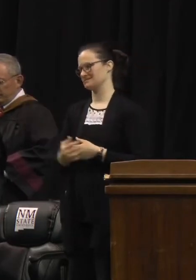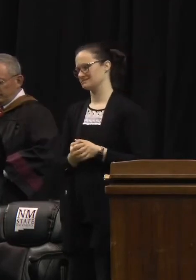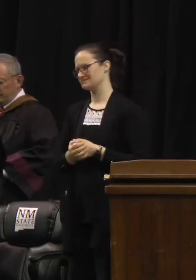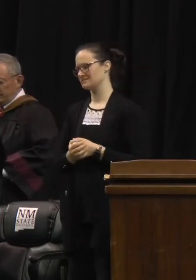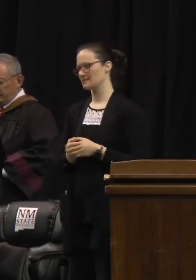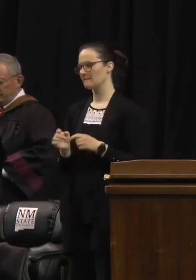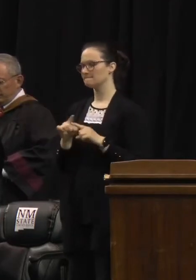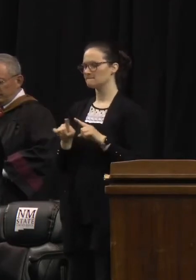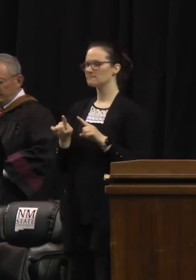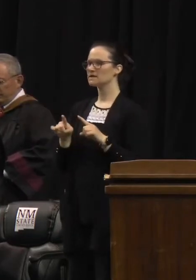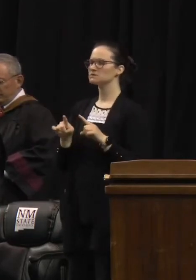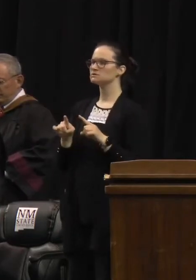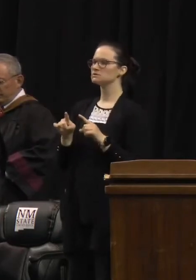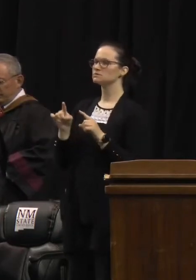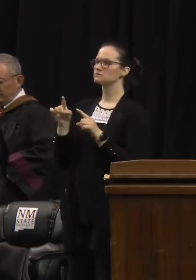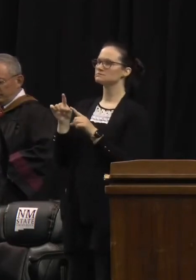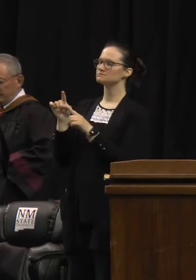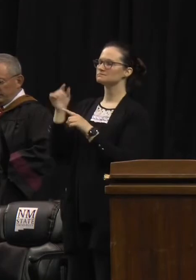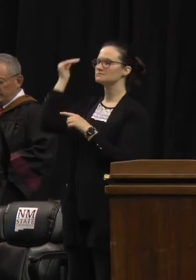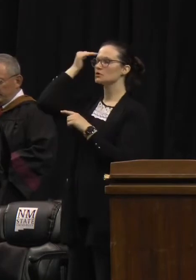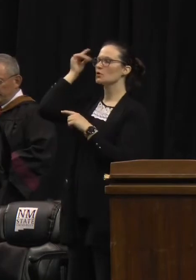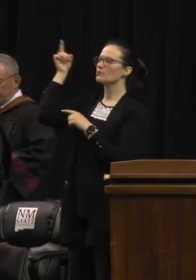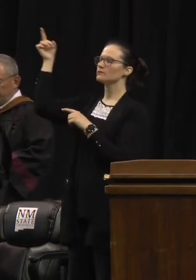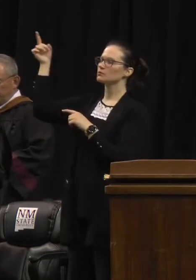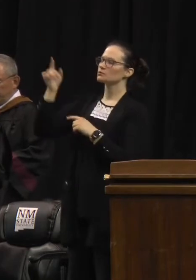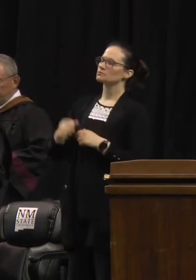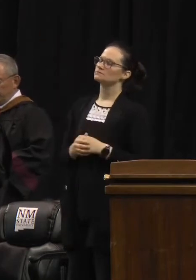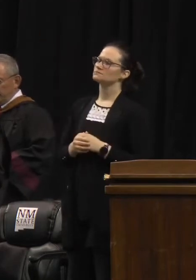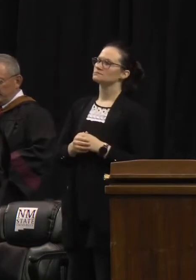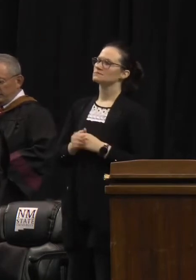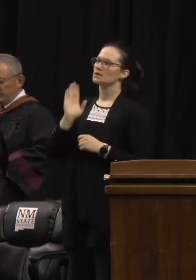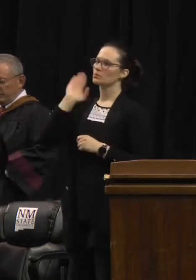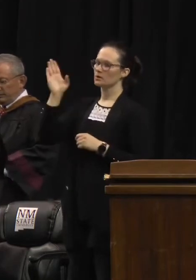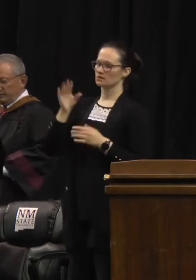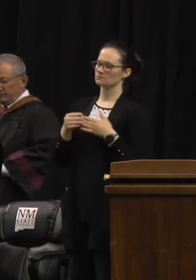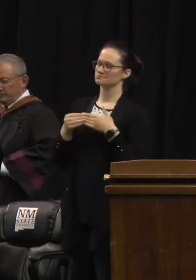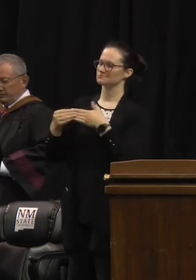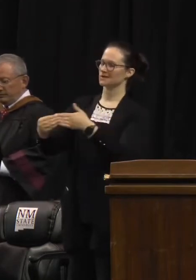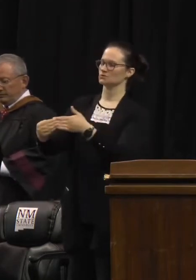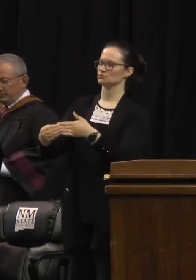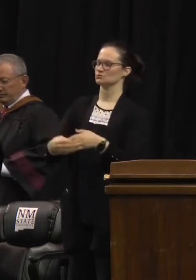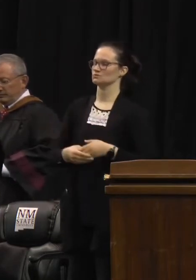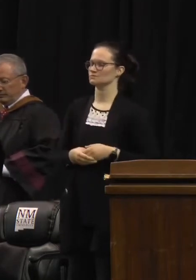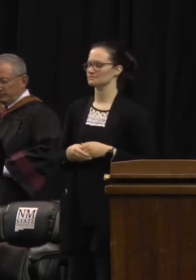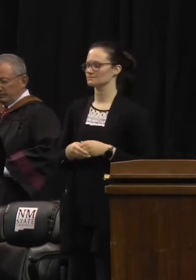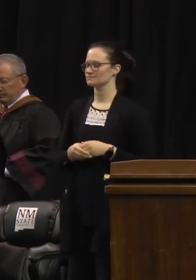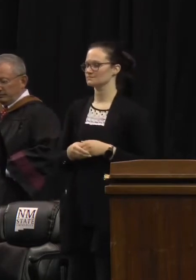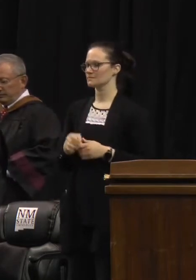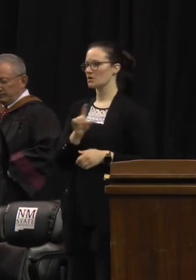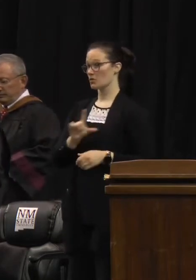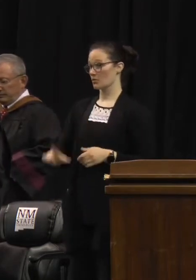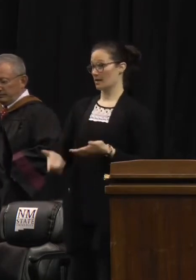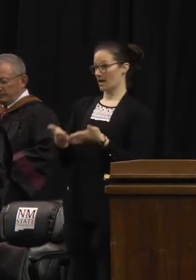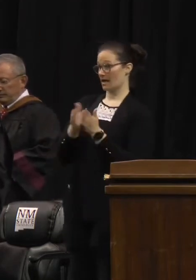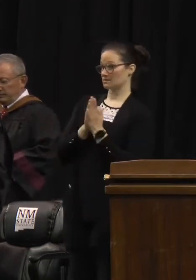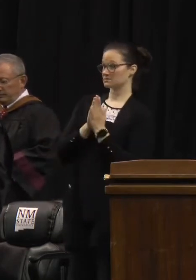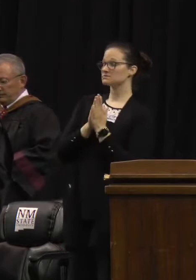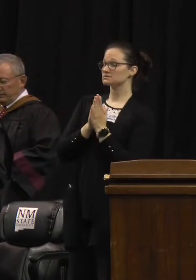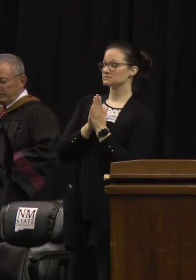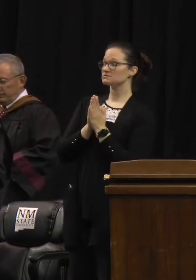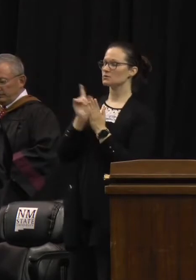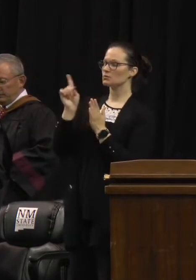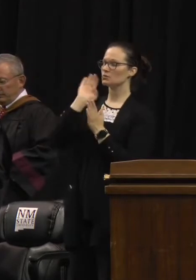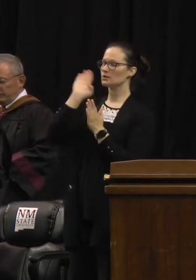your ways acknowledge him, and he will make your path straight. Lord, we do ask that you